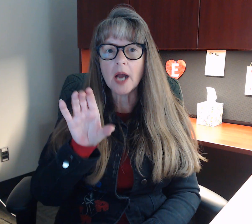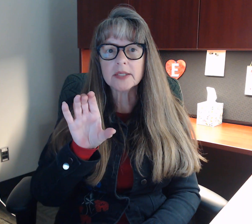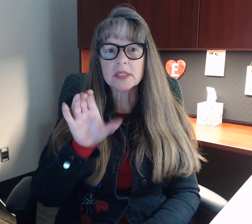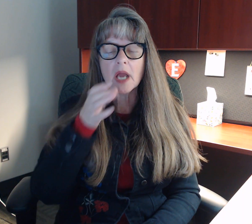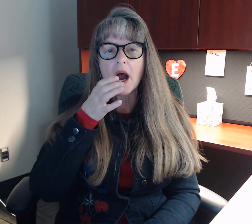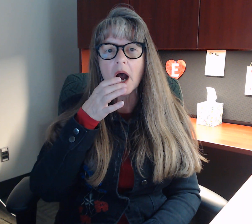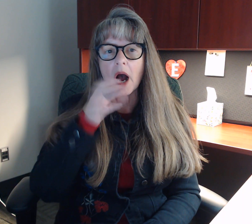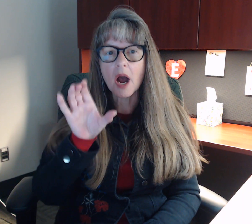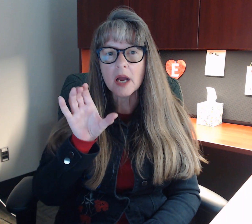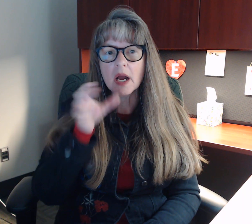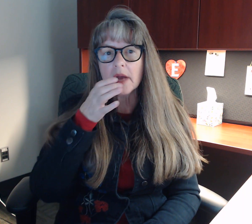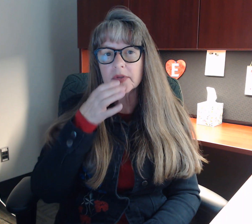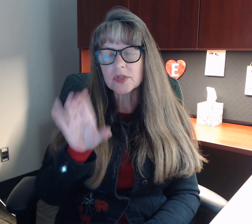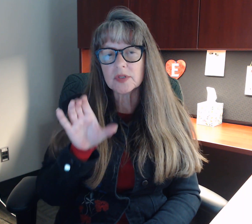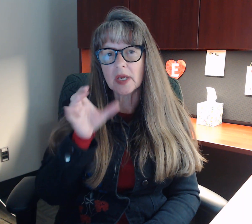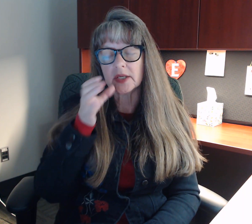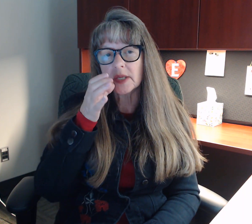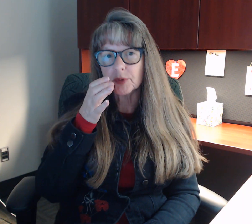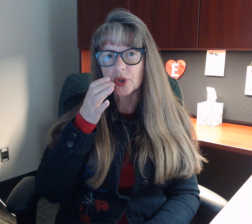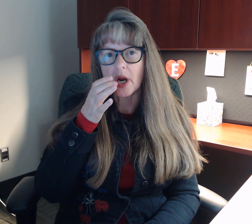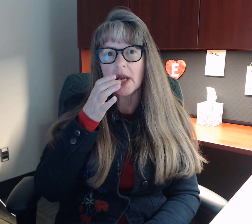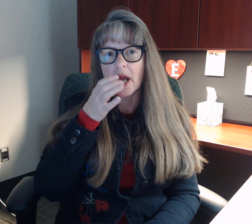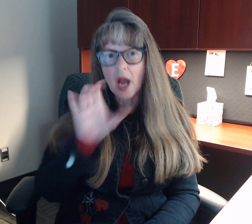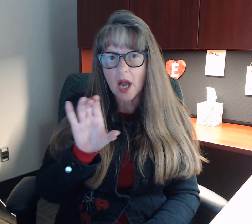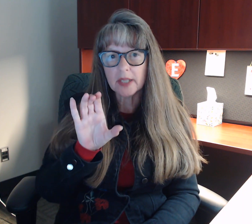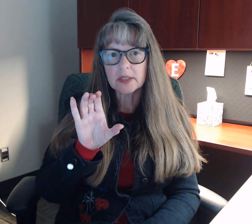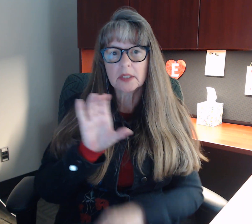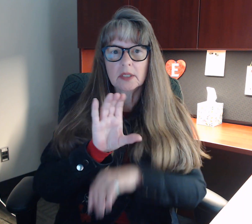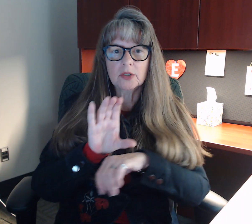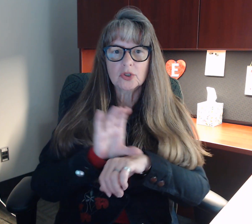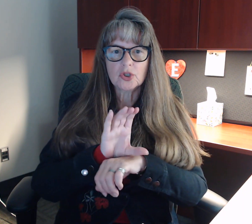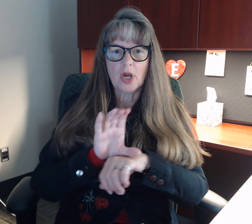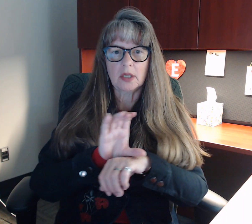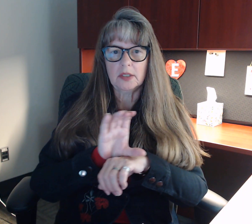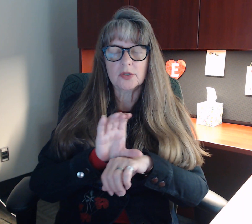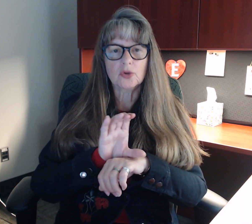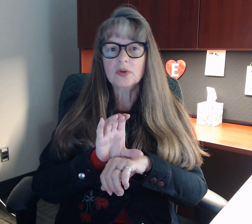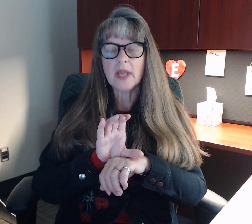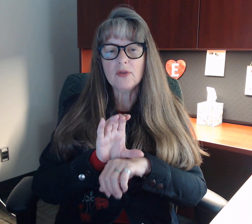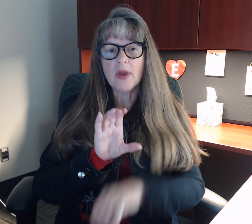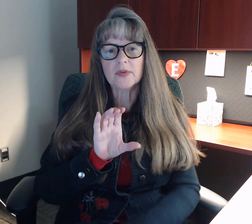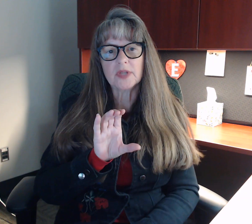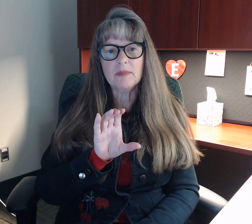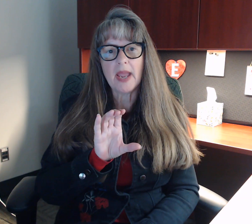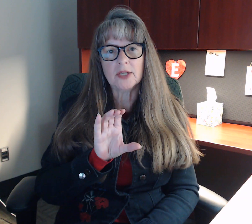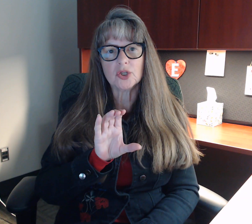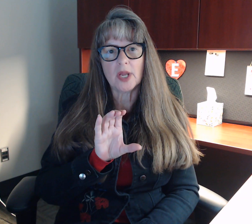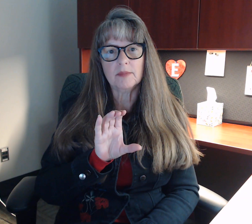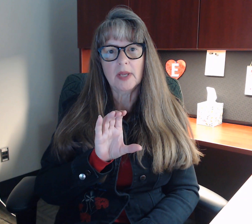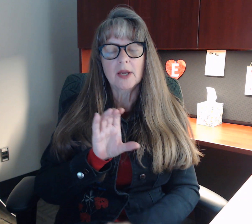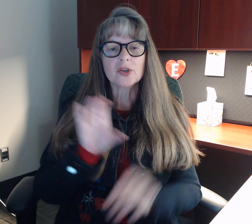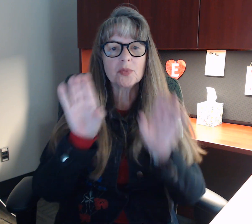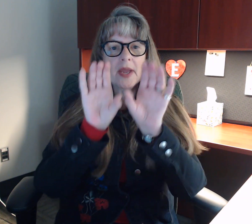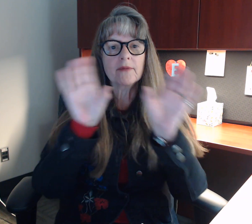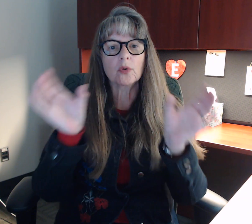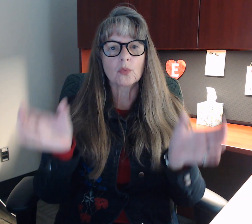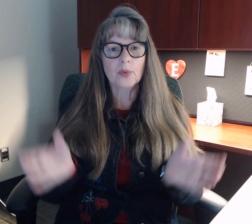Hot. This is temperature hot chocolate. So you have the same hand shape. So we have